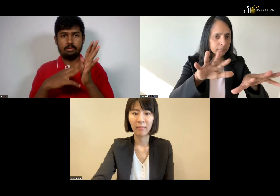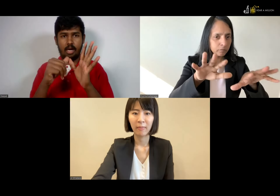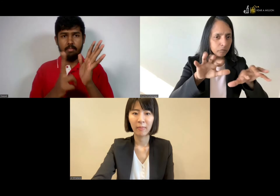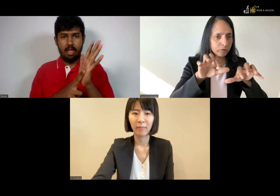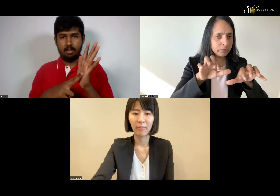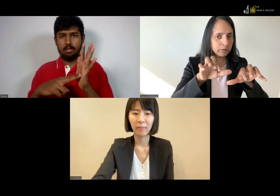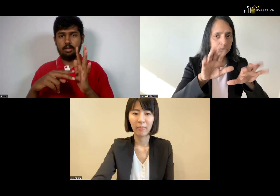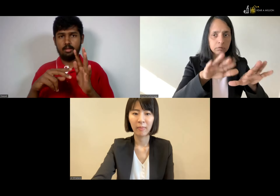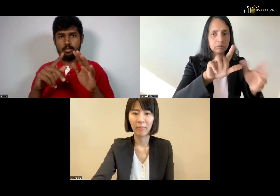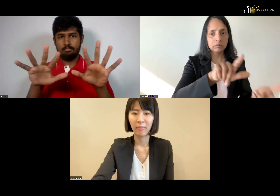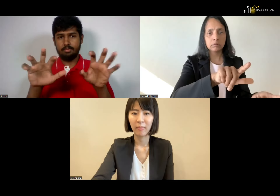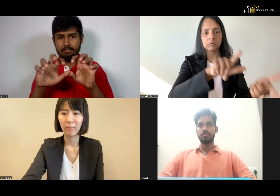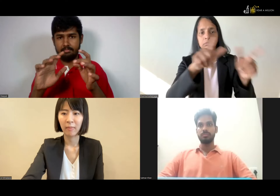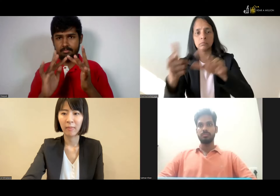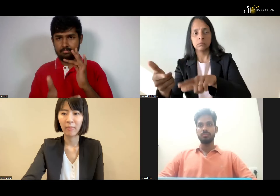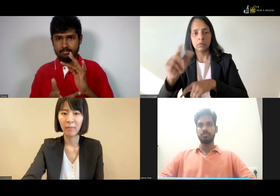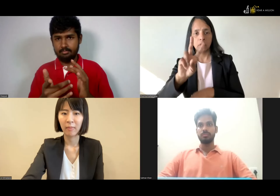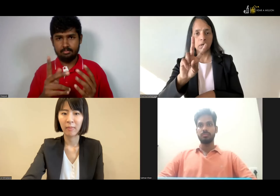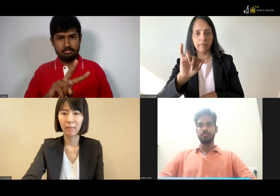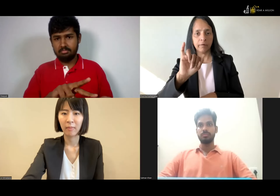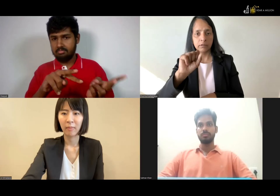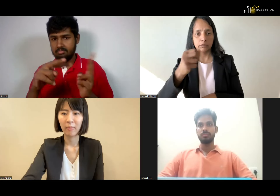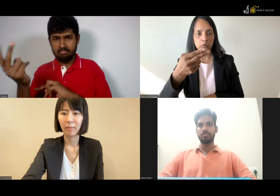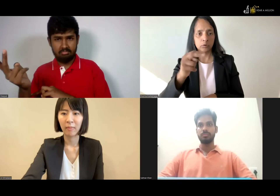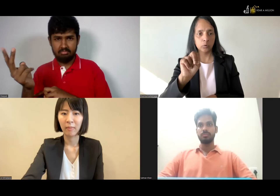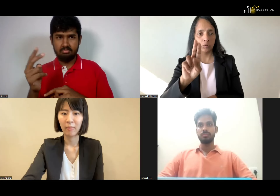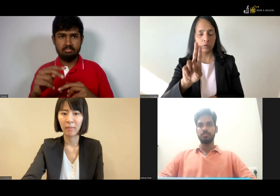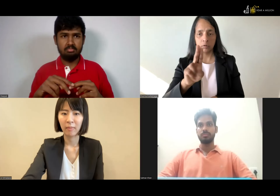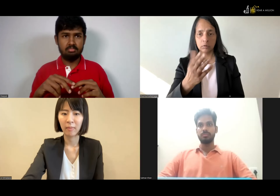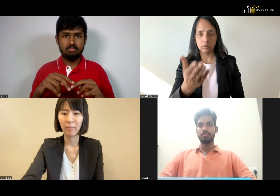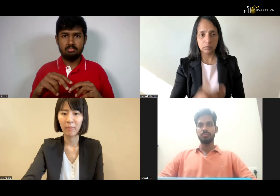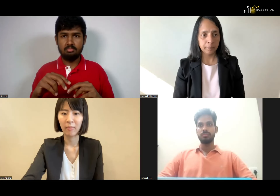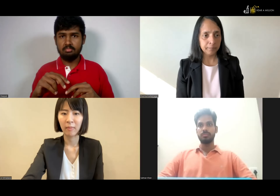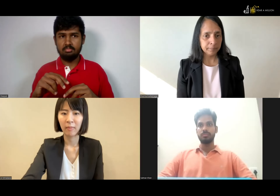Can we have Salman now? Okay, I think his video is frozen.